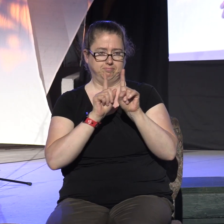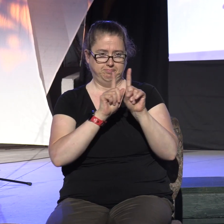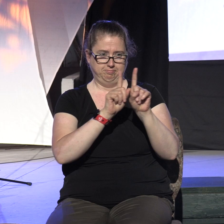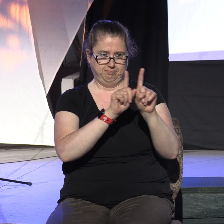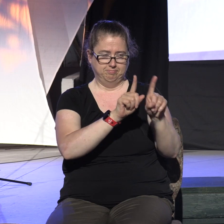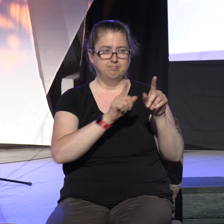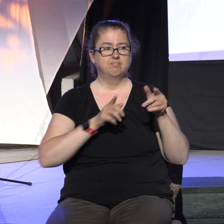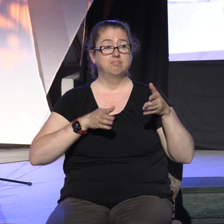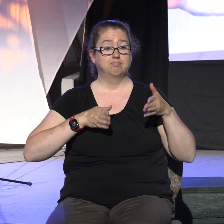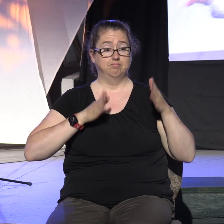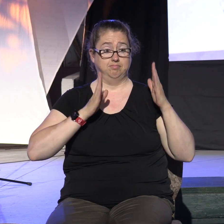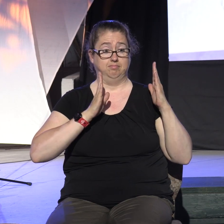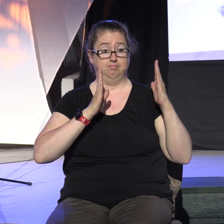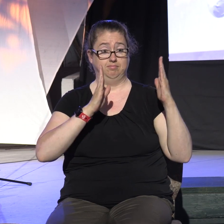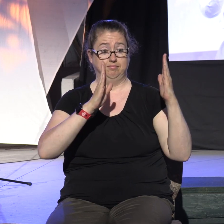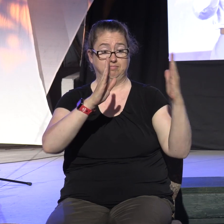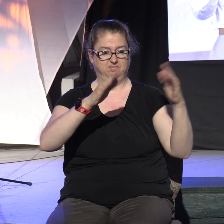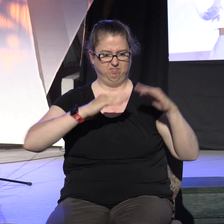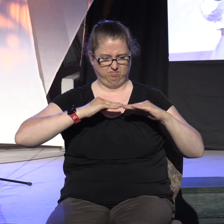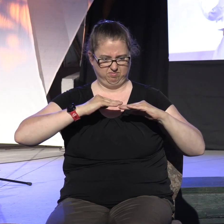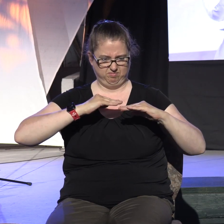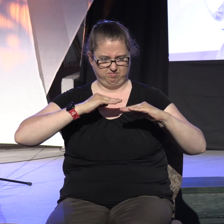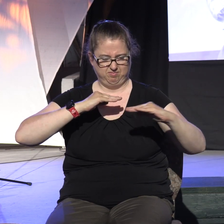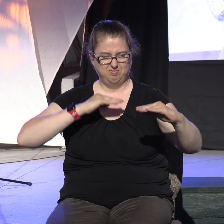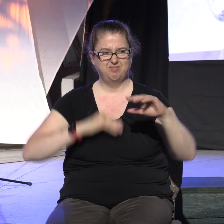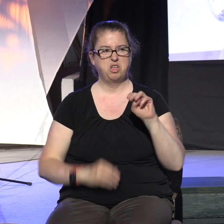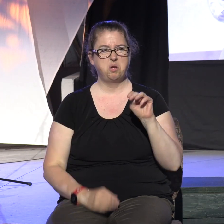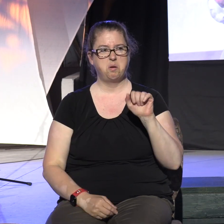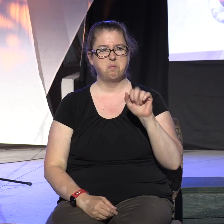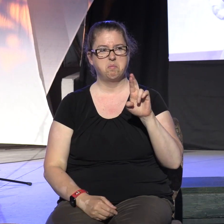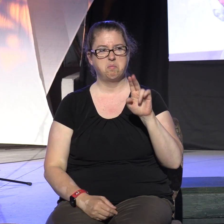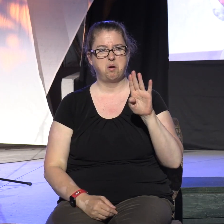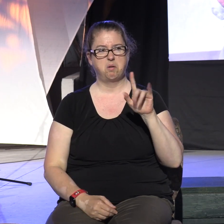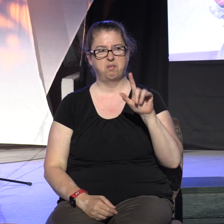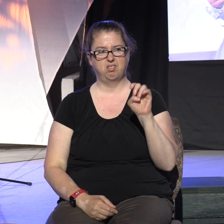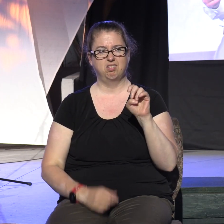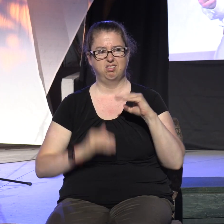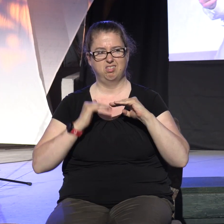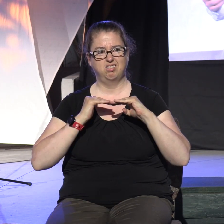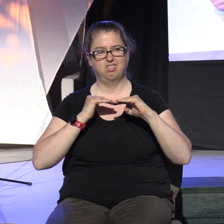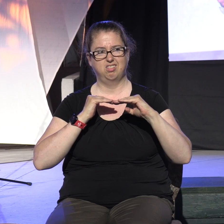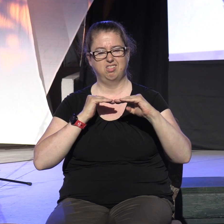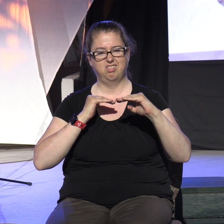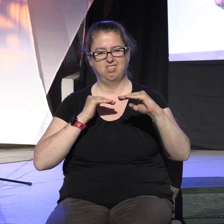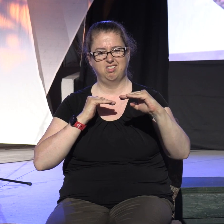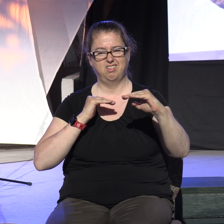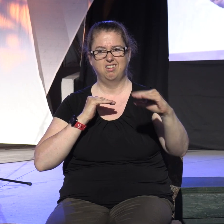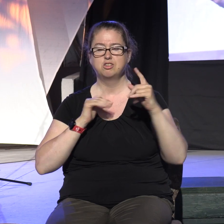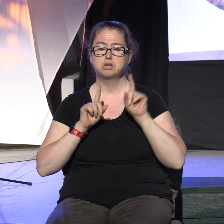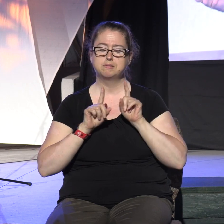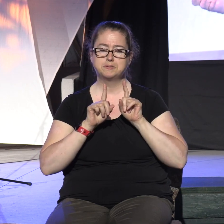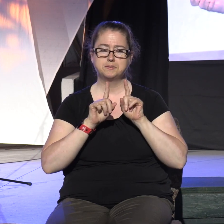whispered reverently, he said, this was her blouse room.